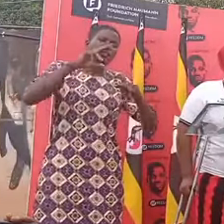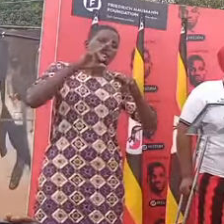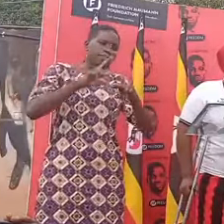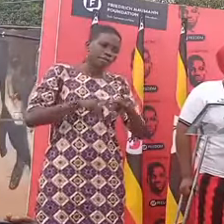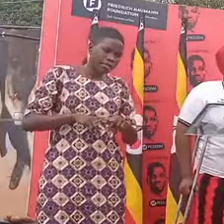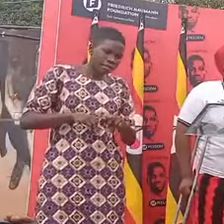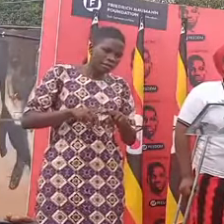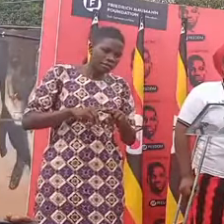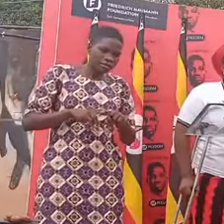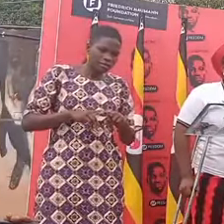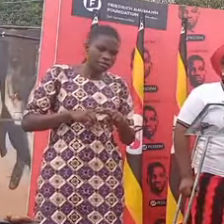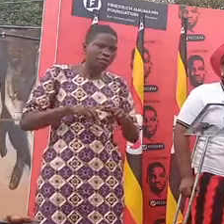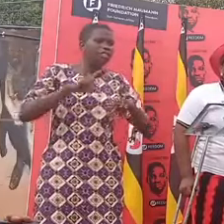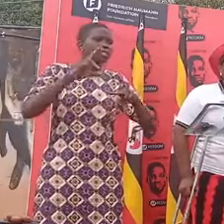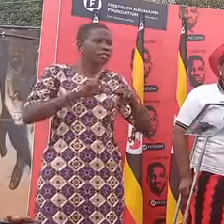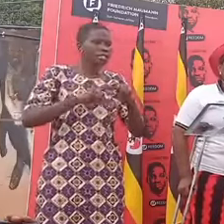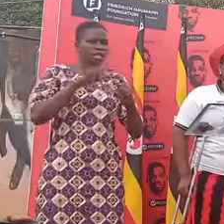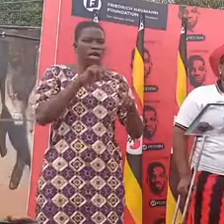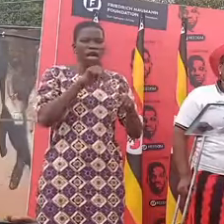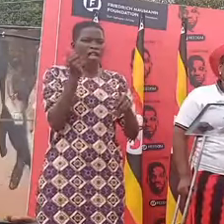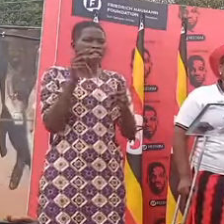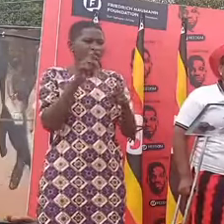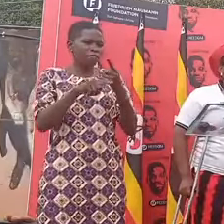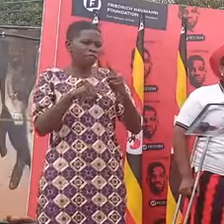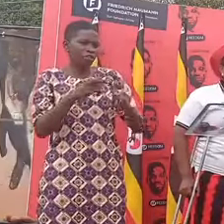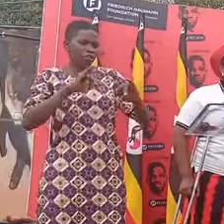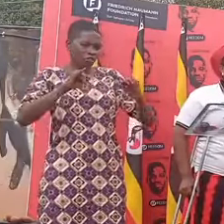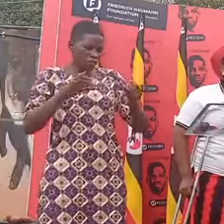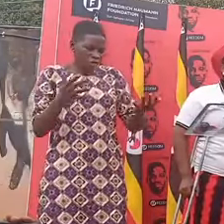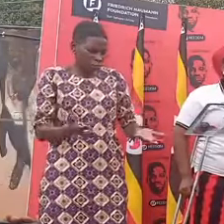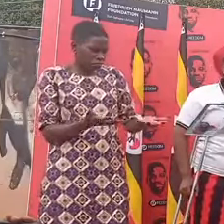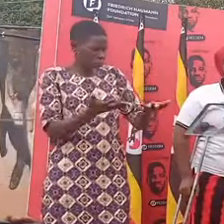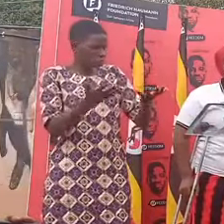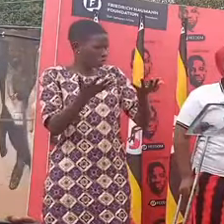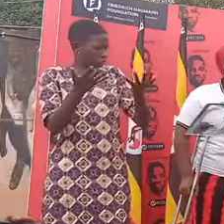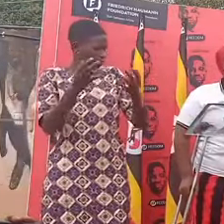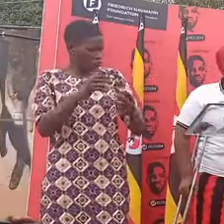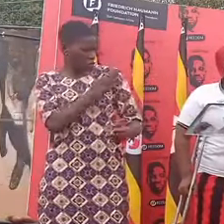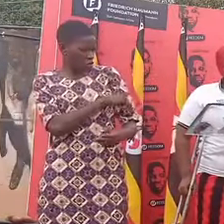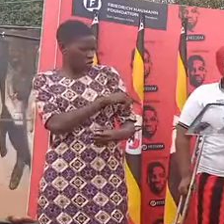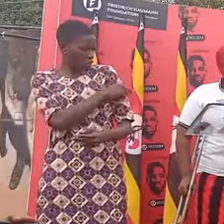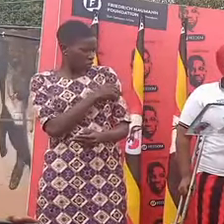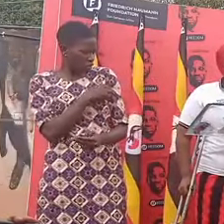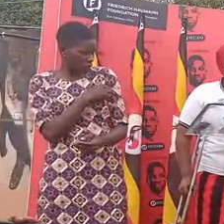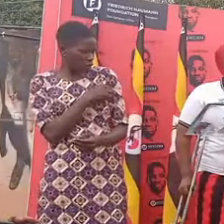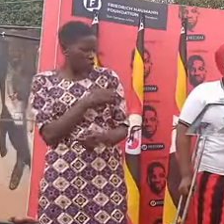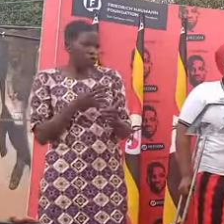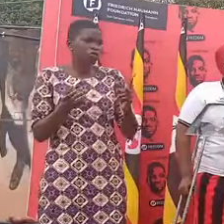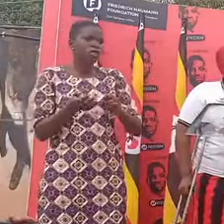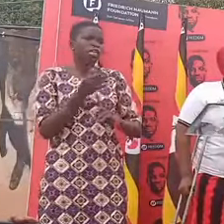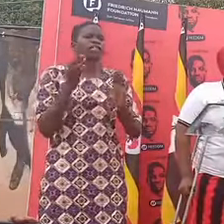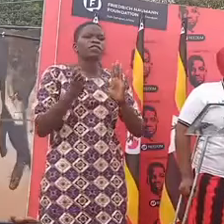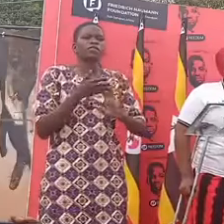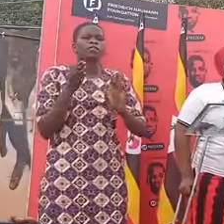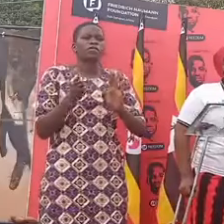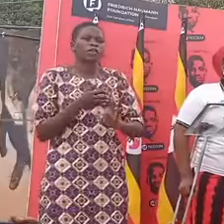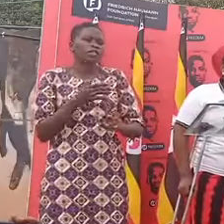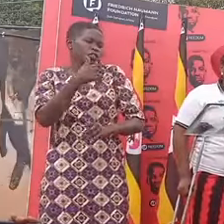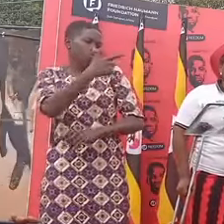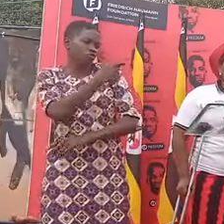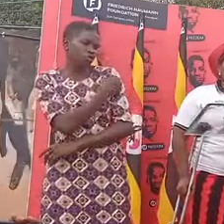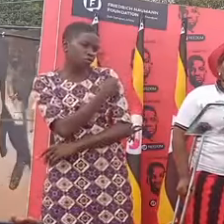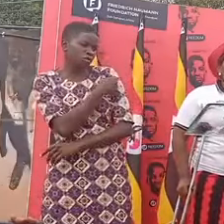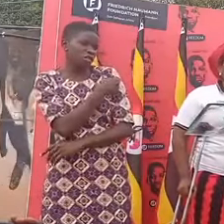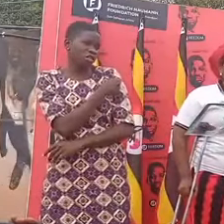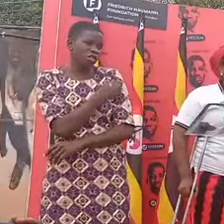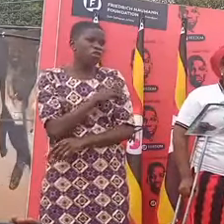wansi, banna ngabali bone banstula, basobola okulaba ngabantu wala muntu aliyo, okufuna obujjanjabi. So